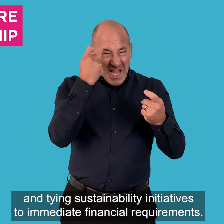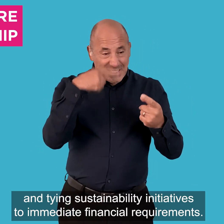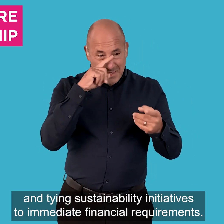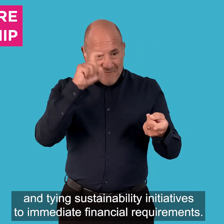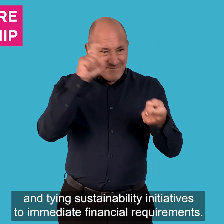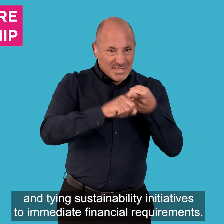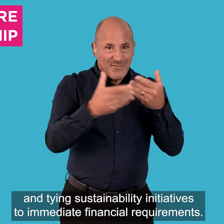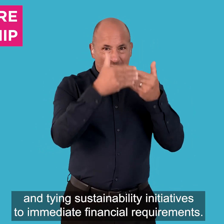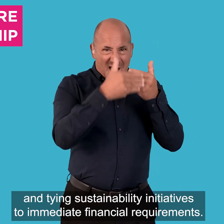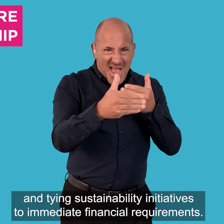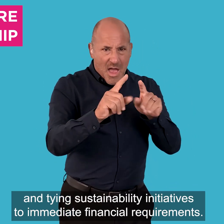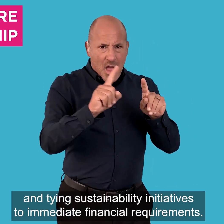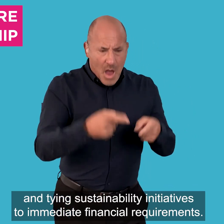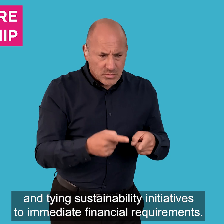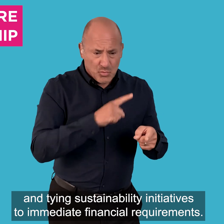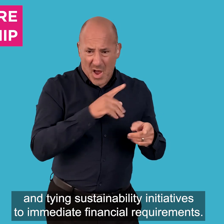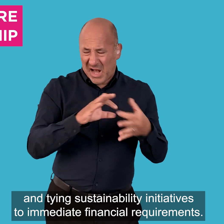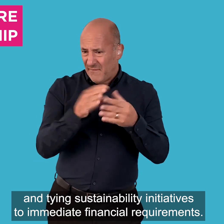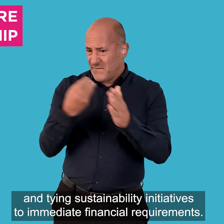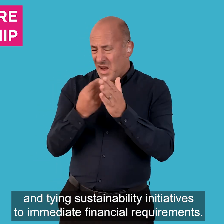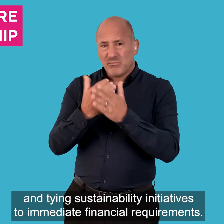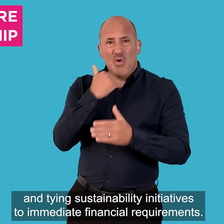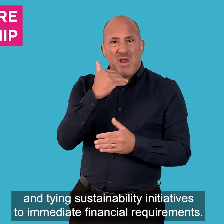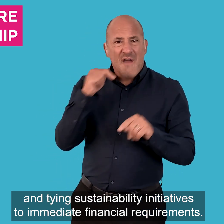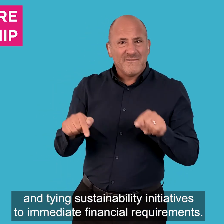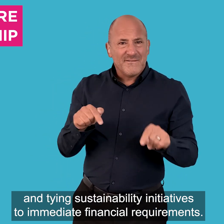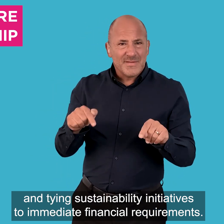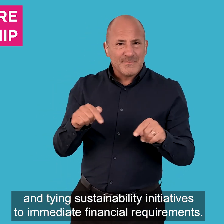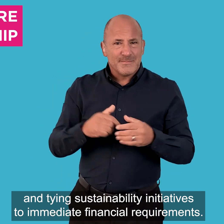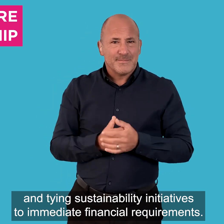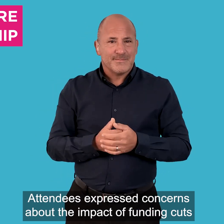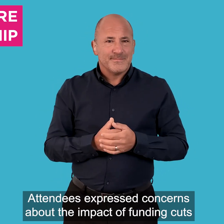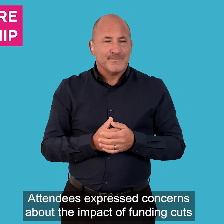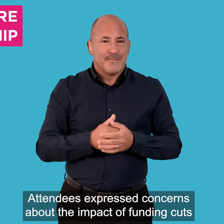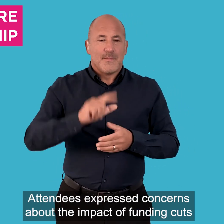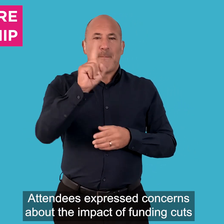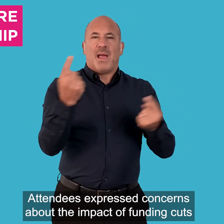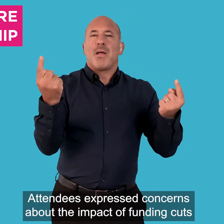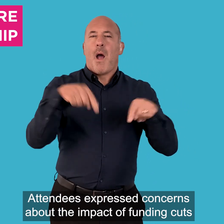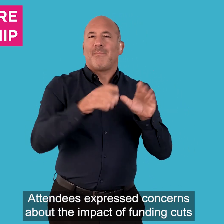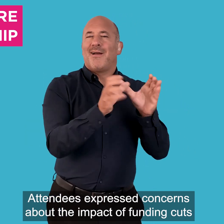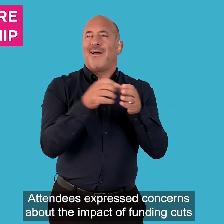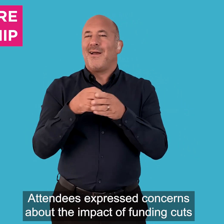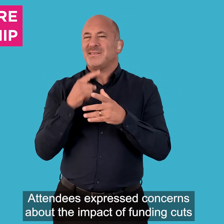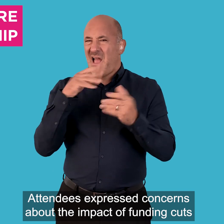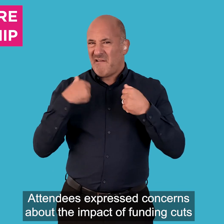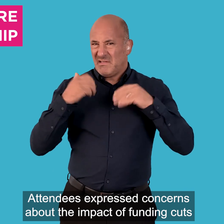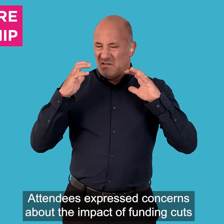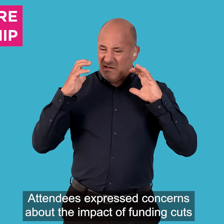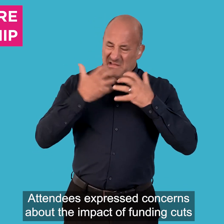tying sustainability initiatives to immediate financial requirements. Attendees expressed concerns